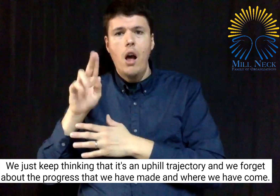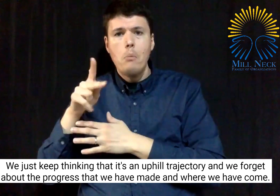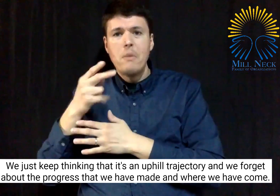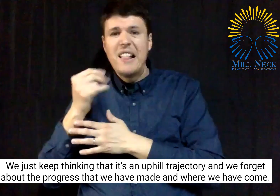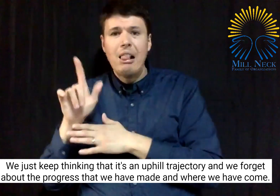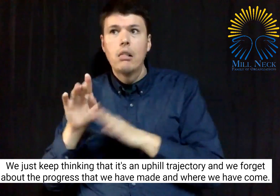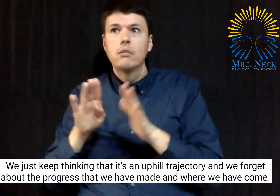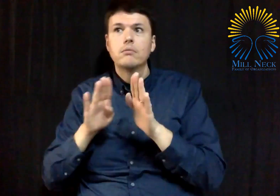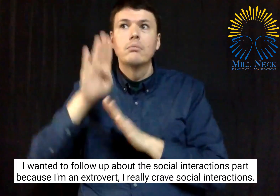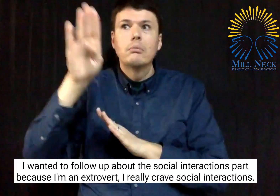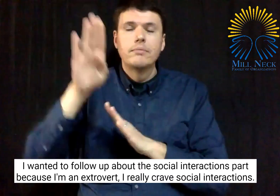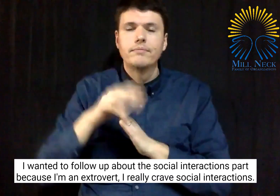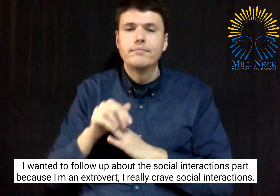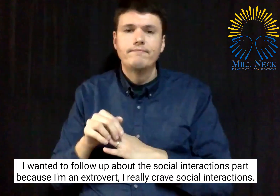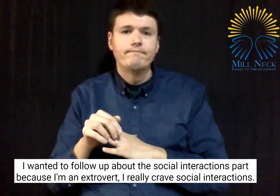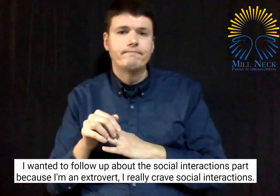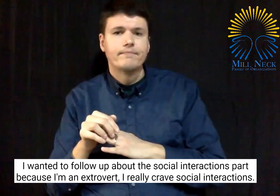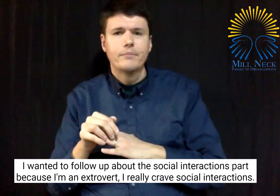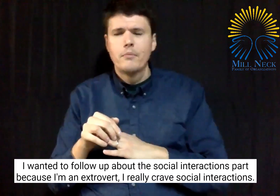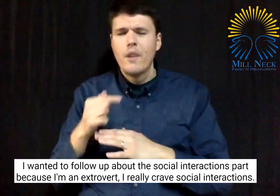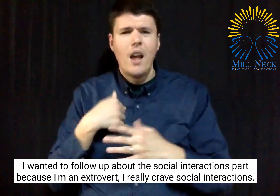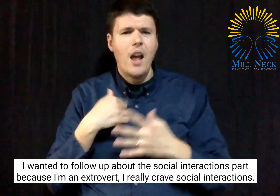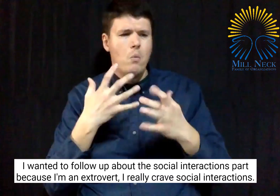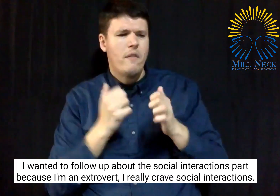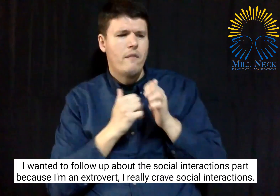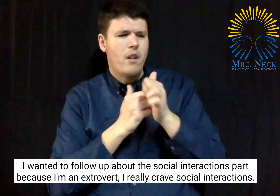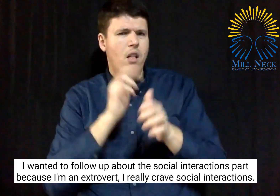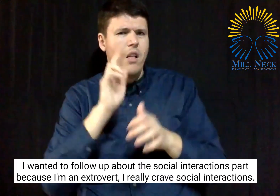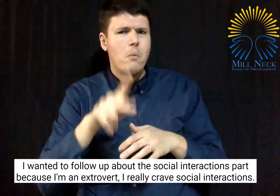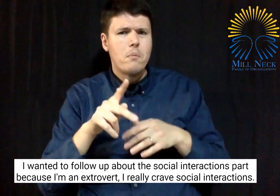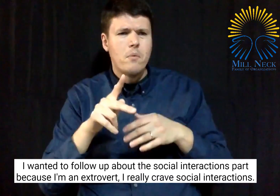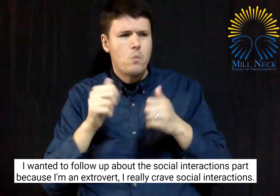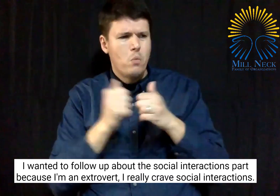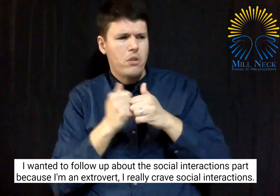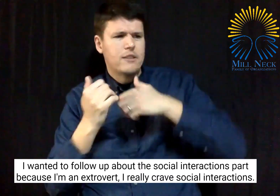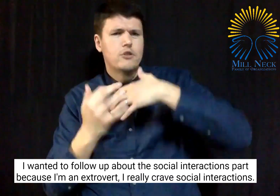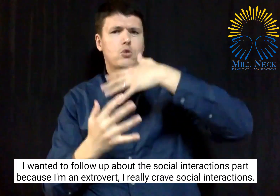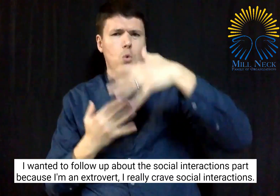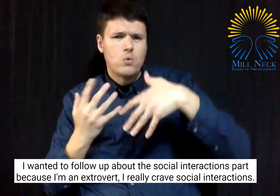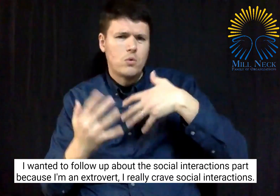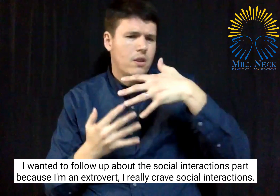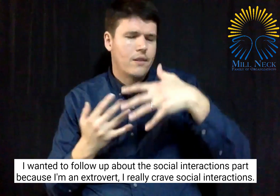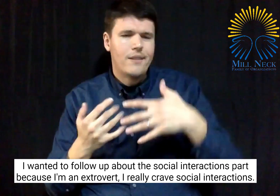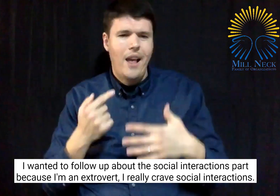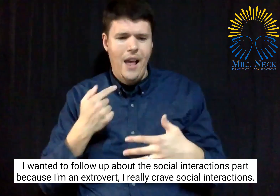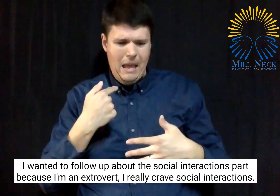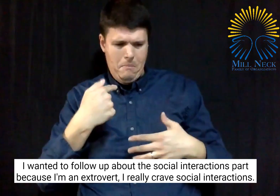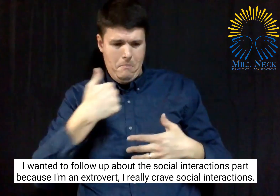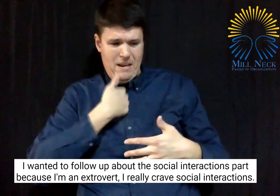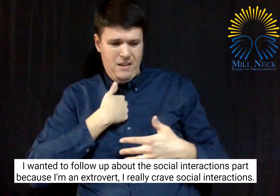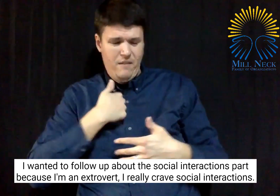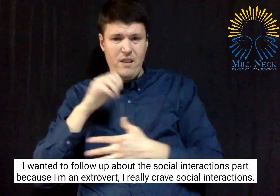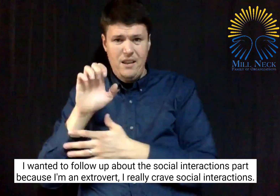come. I wanted to follow up about the social interactions part, because I'm an extrovert. I really crave social